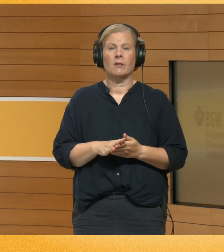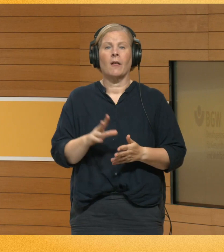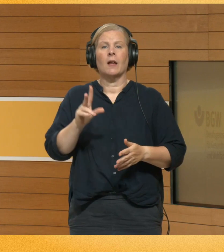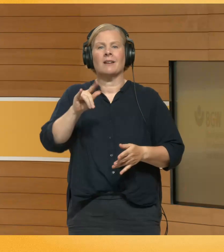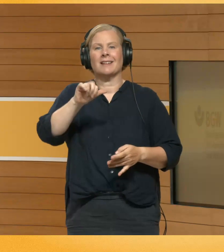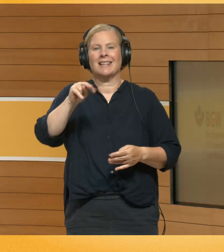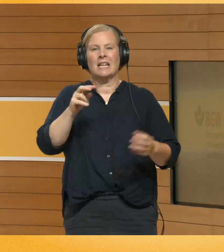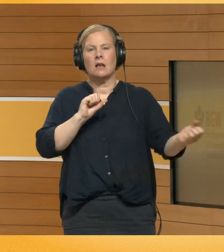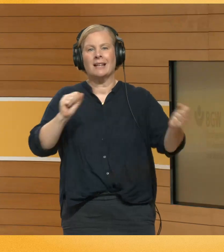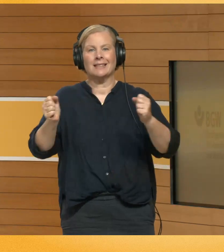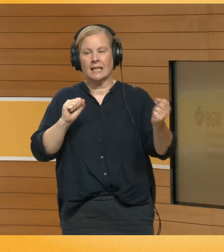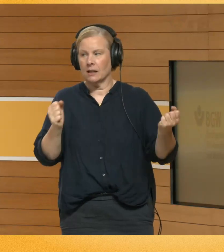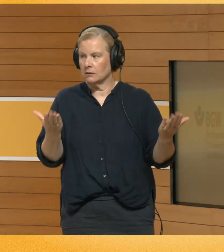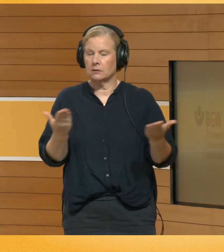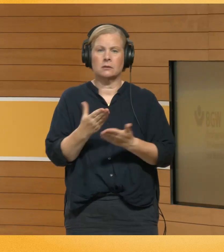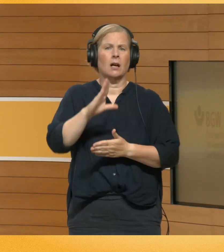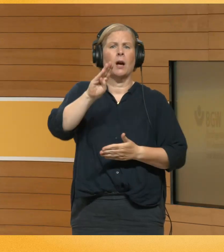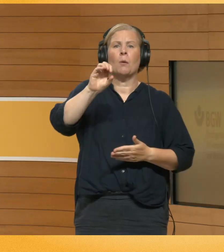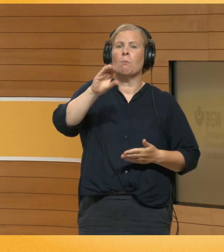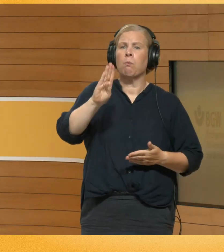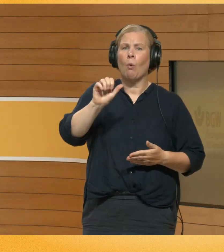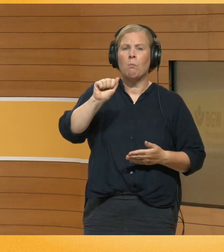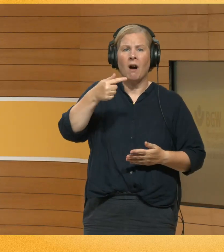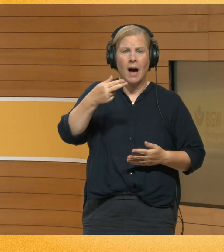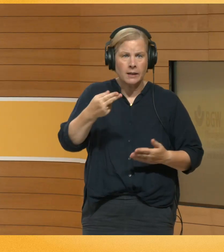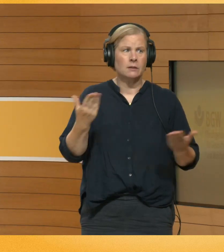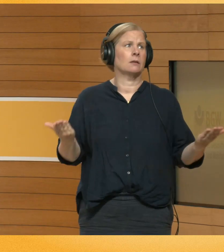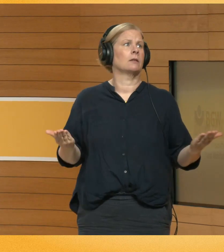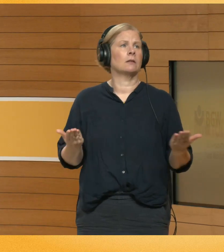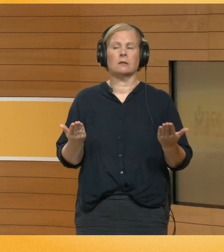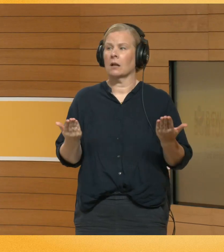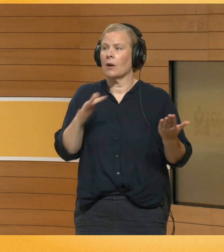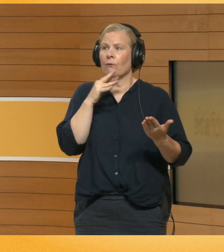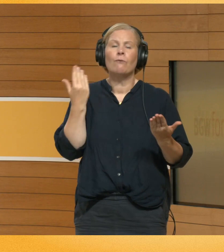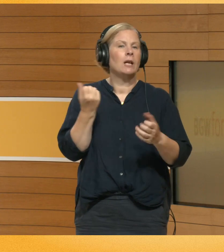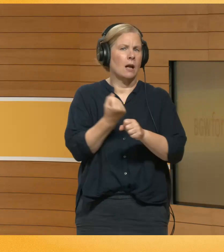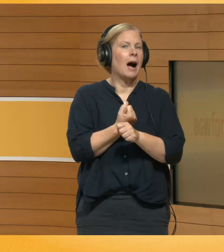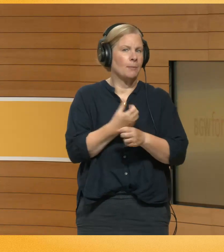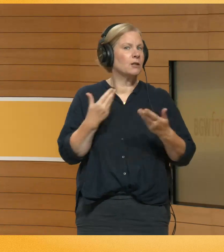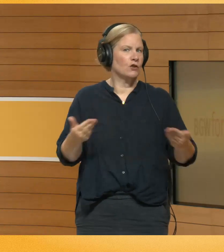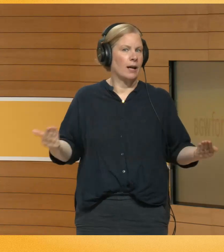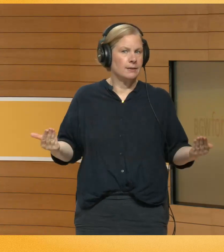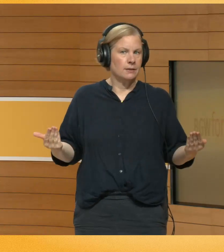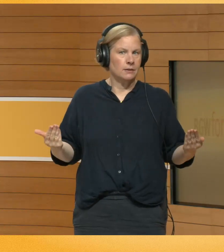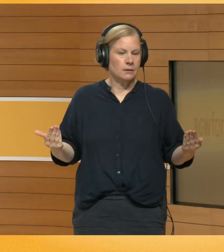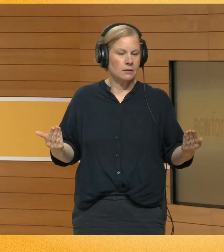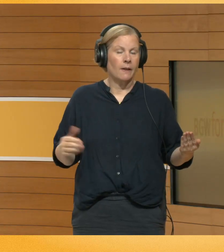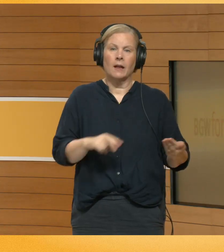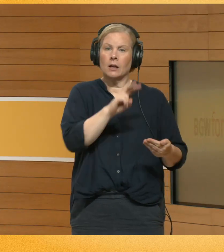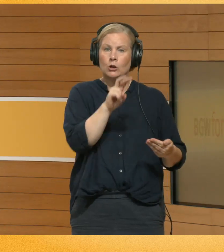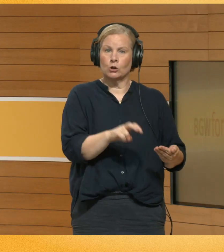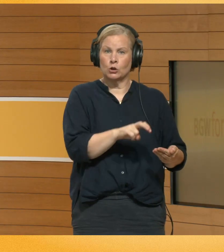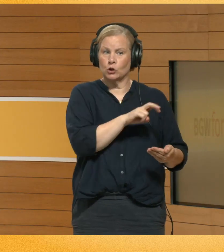yesterday, kinesthetics. There are many different things, ways of working.